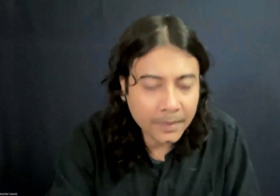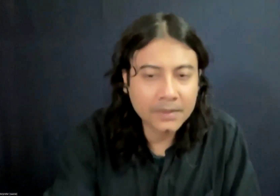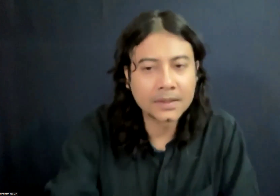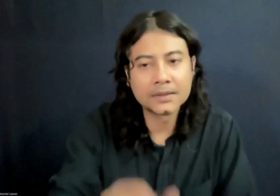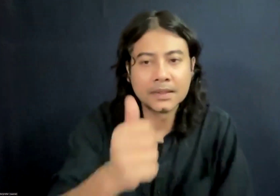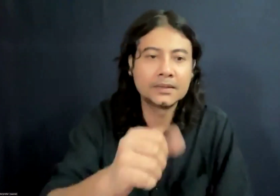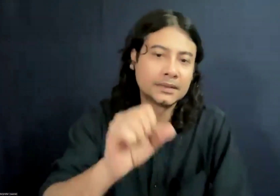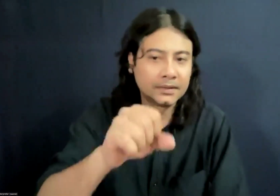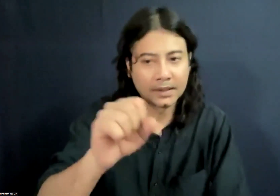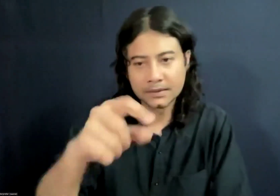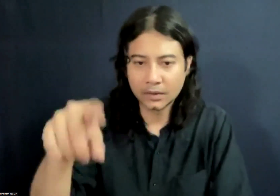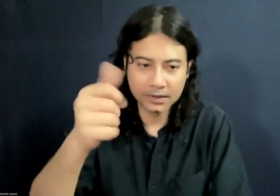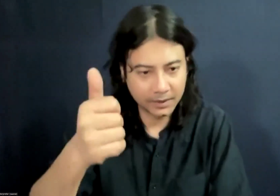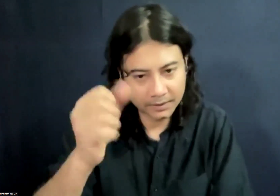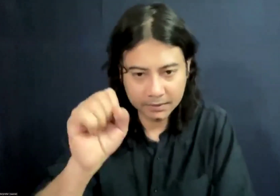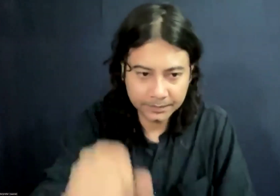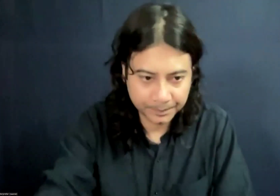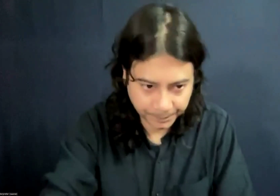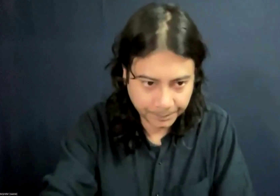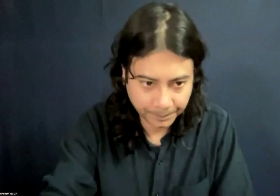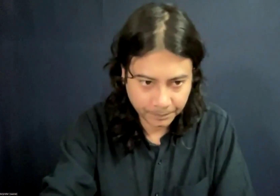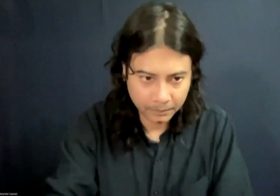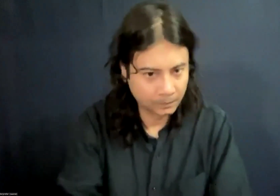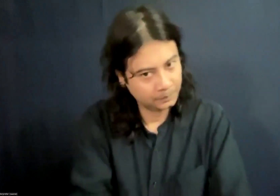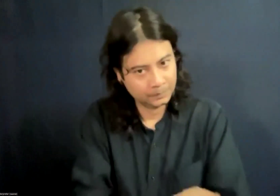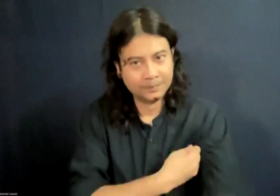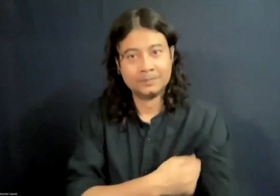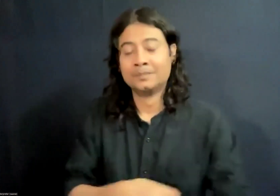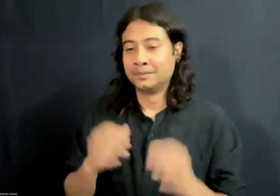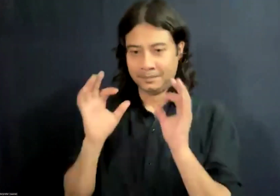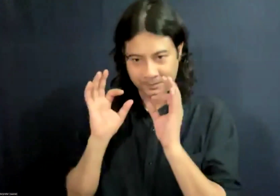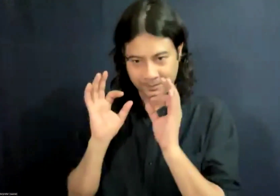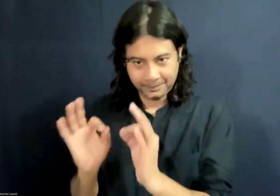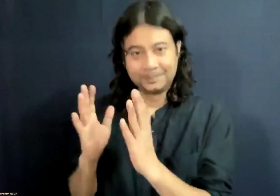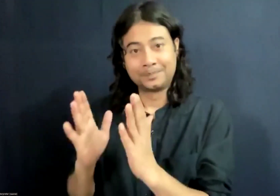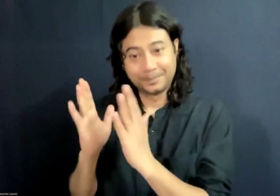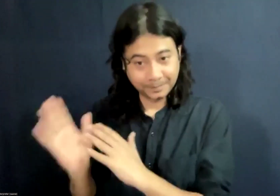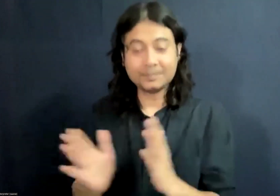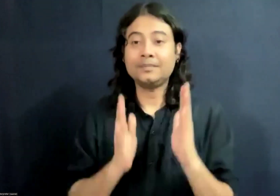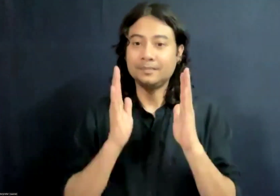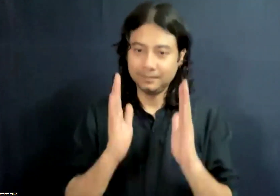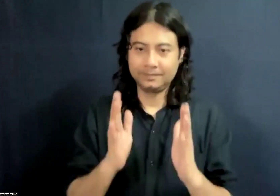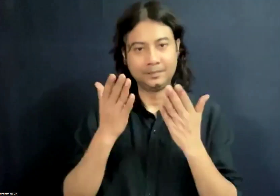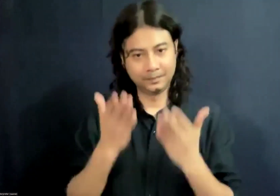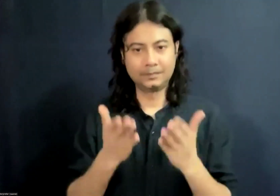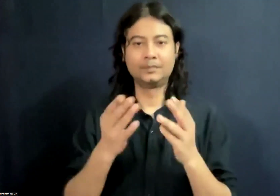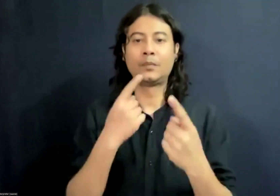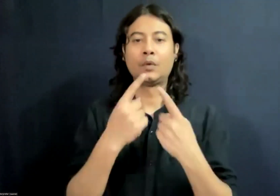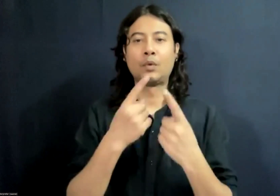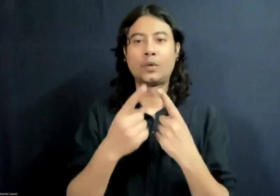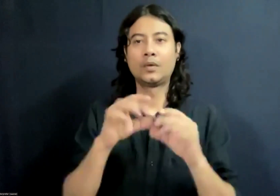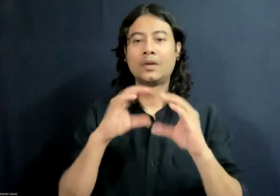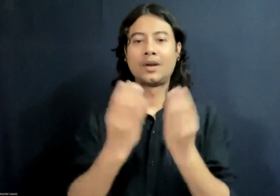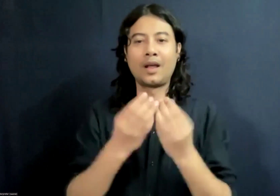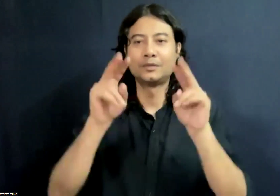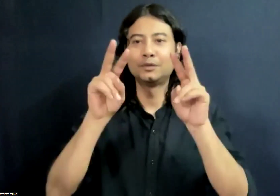Yes, Clear? ma'am. Yes. Okay. Also. Okay, so let's come to our topic of today, which is charity in three modes.